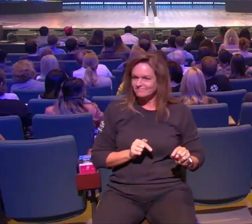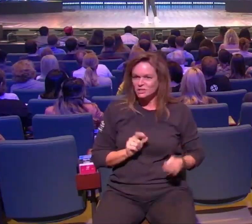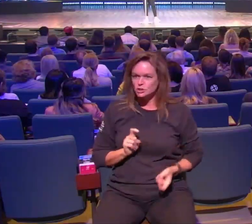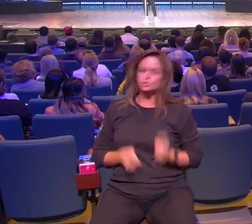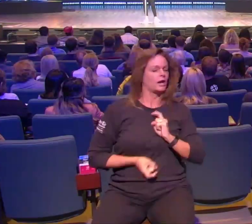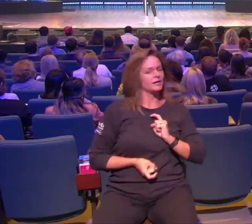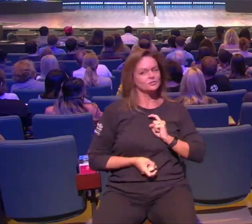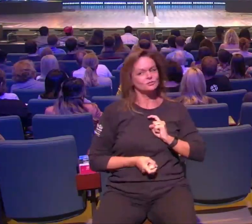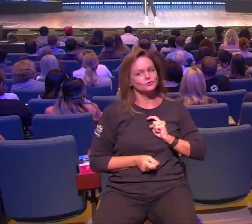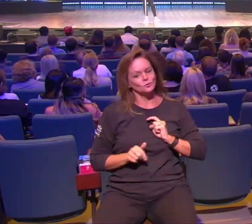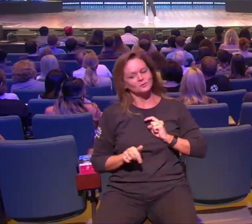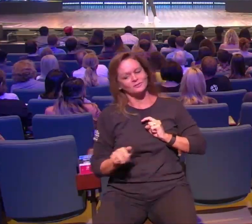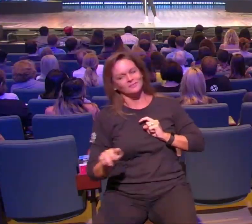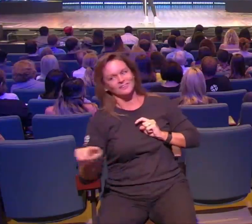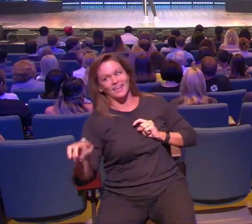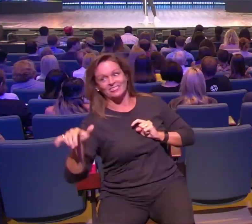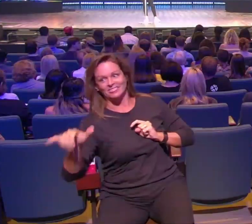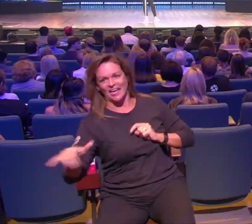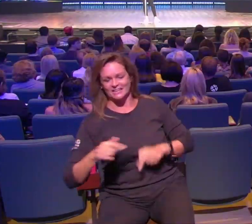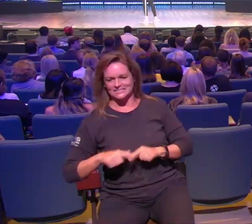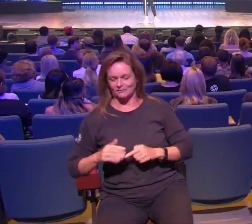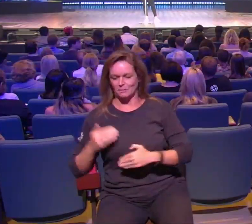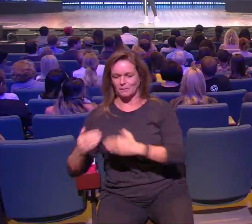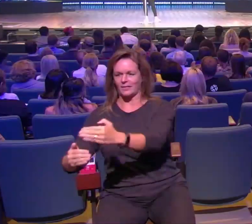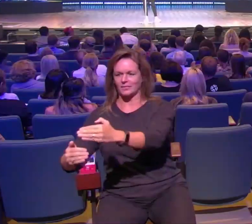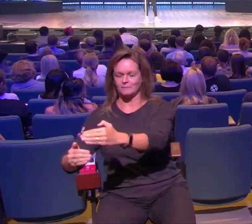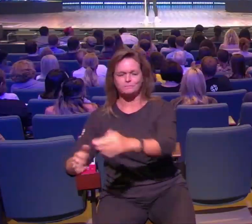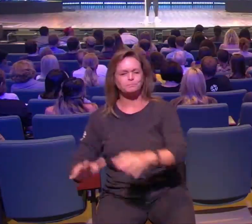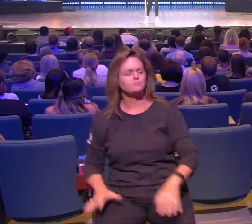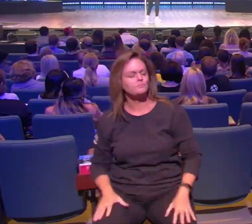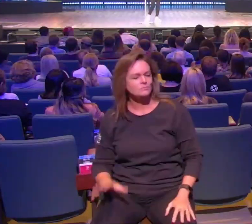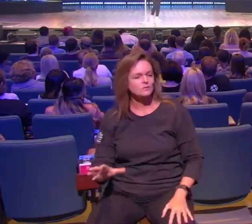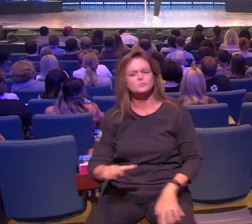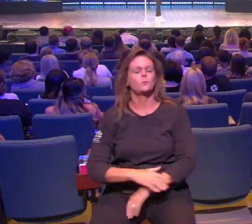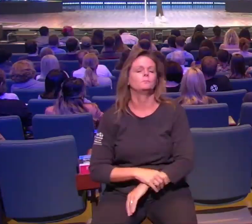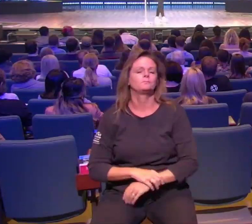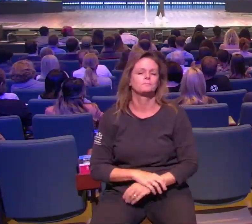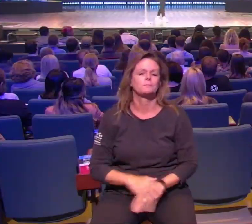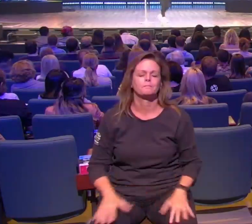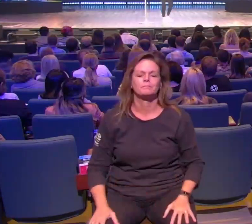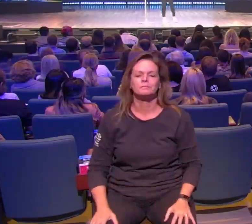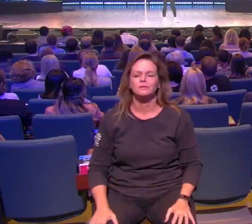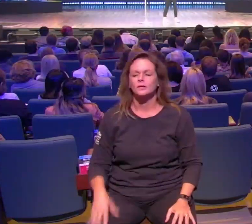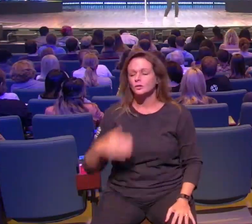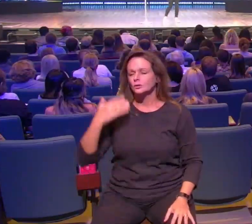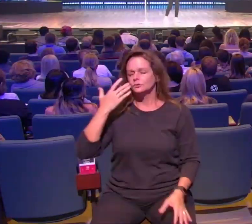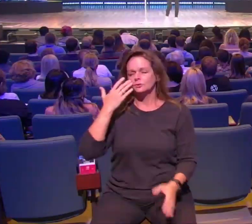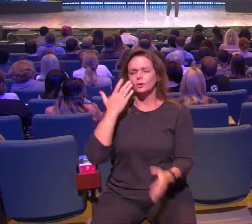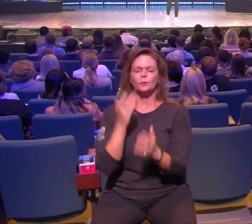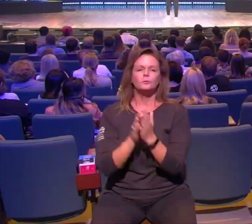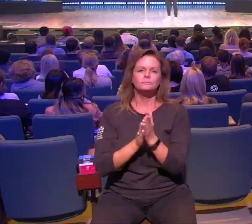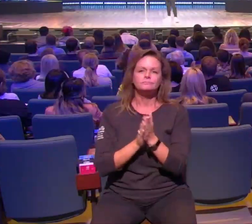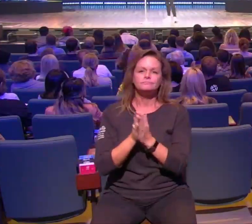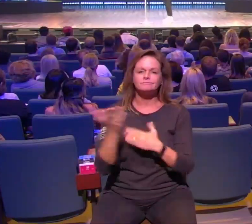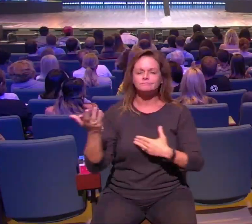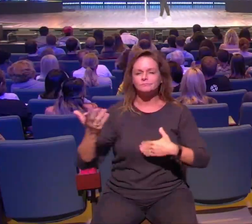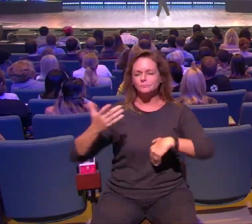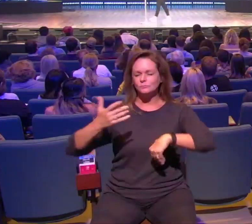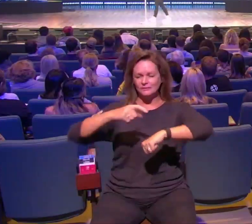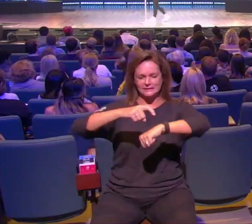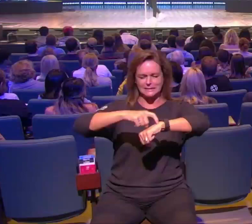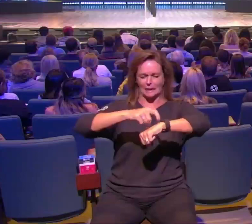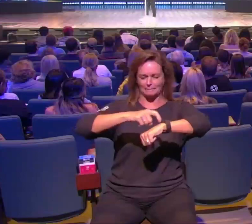a different definition of time. Time is defined two ways. In the English language, we have one definition for time. In the